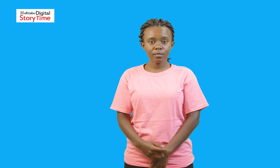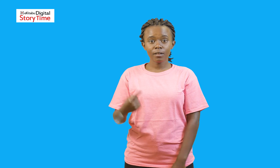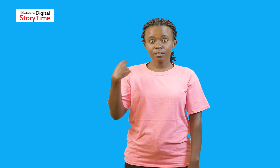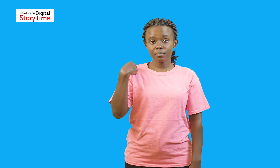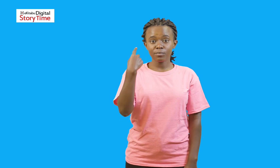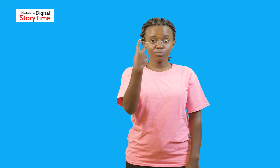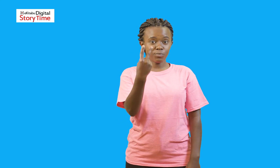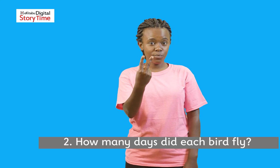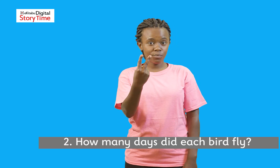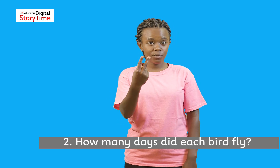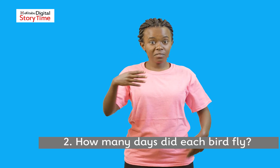Number 2.